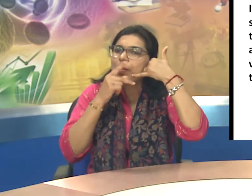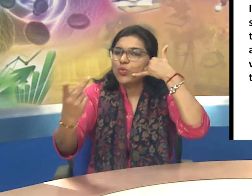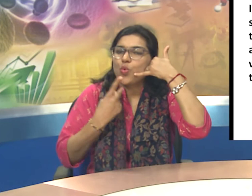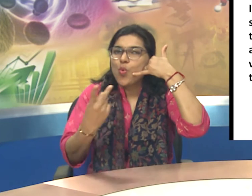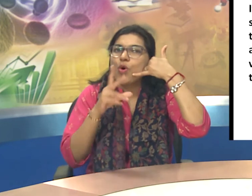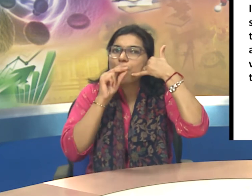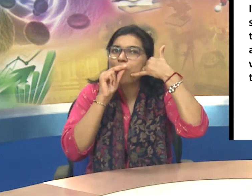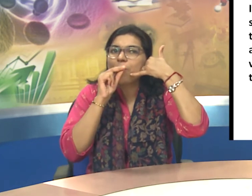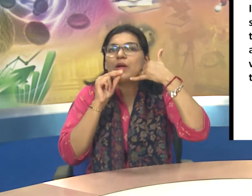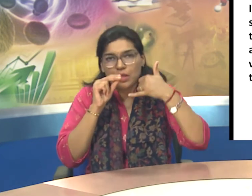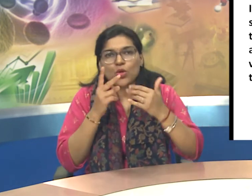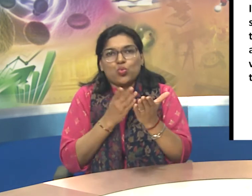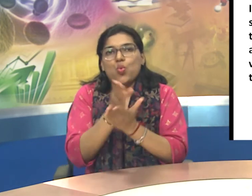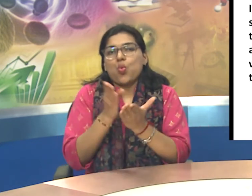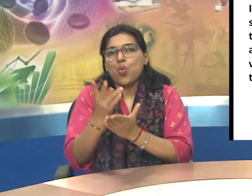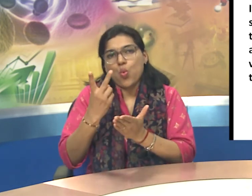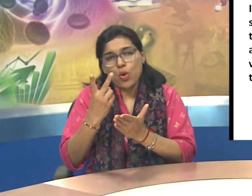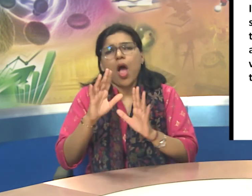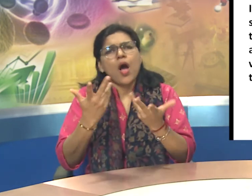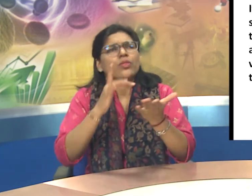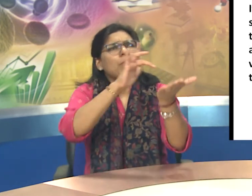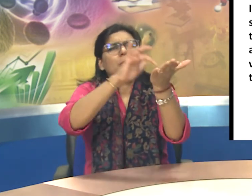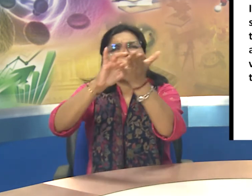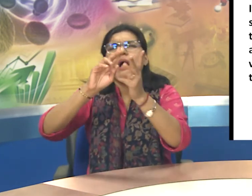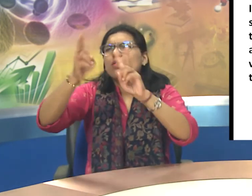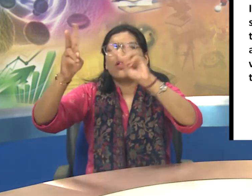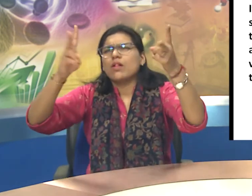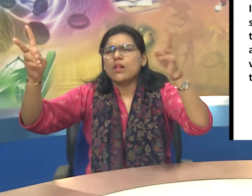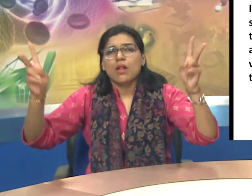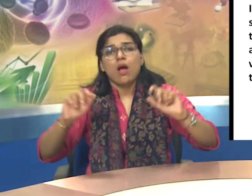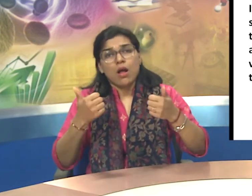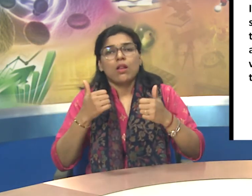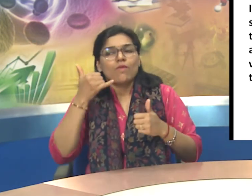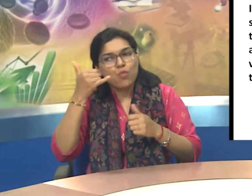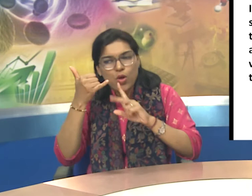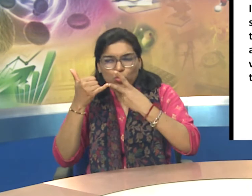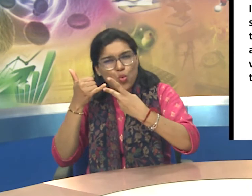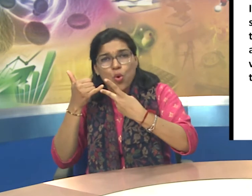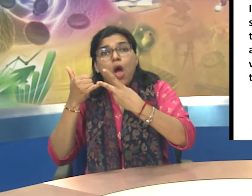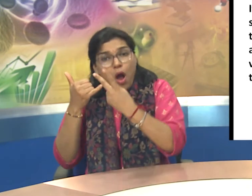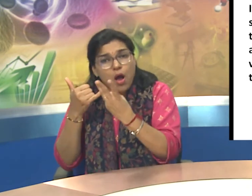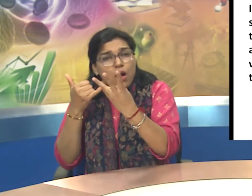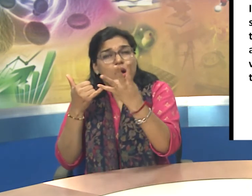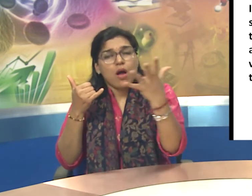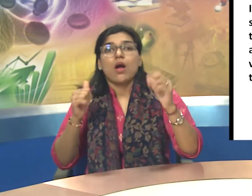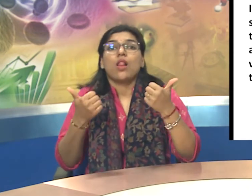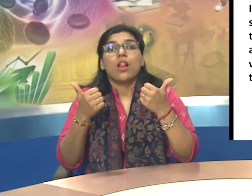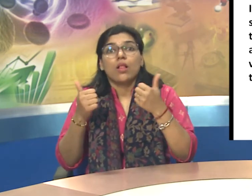through radio or television and put their question